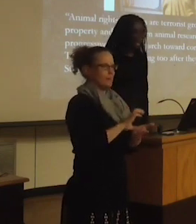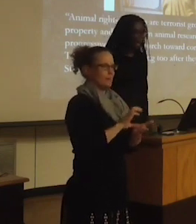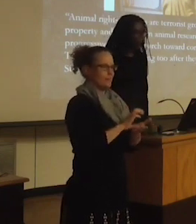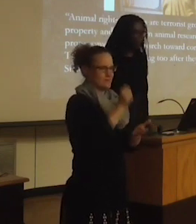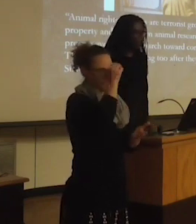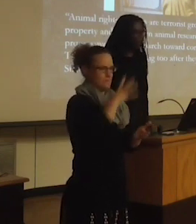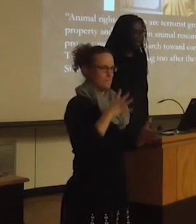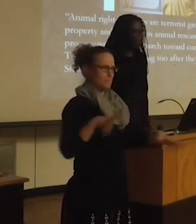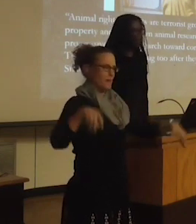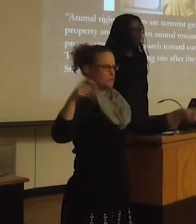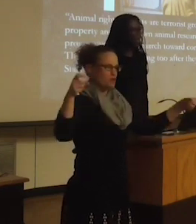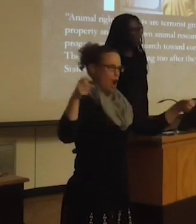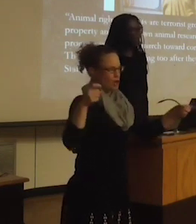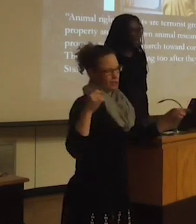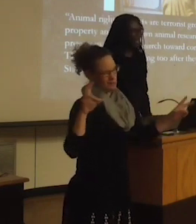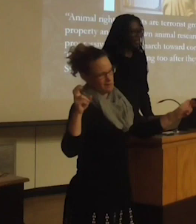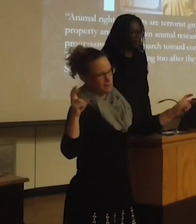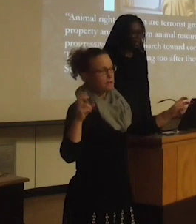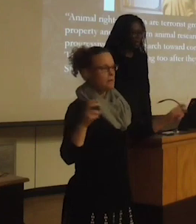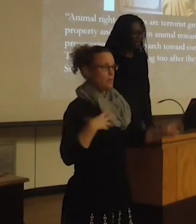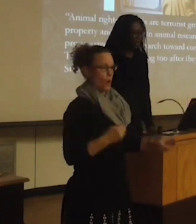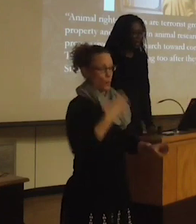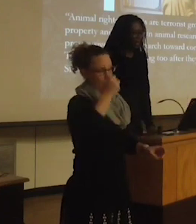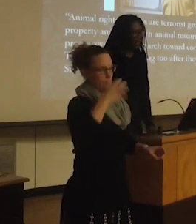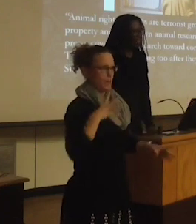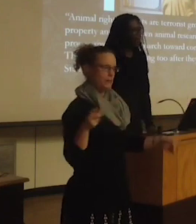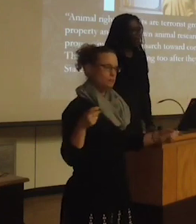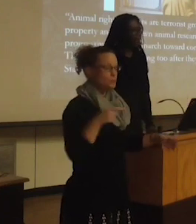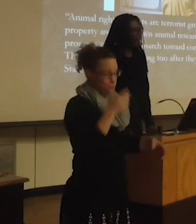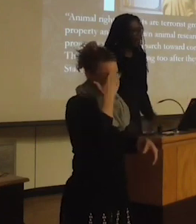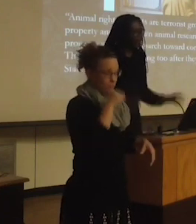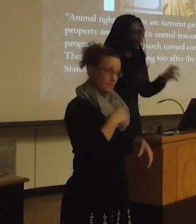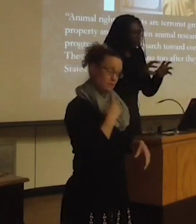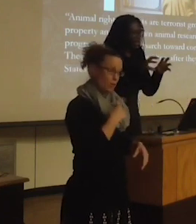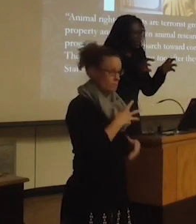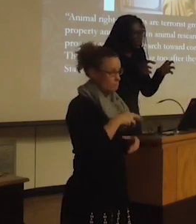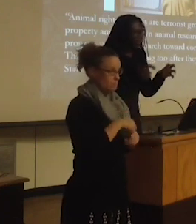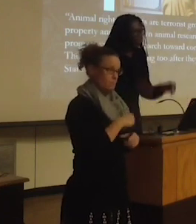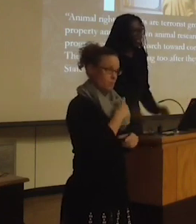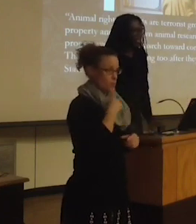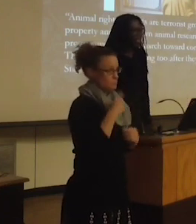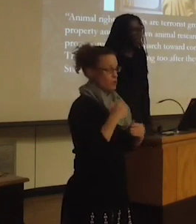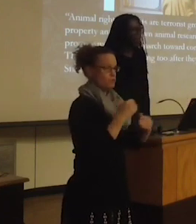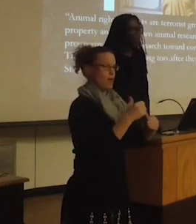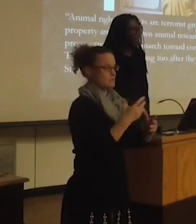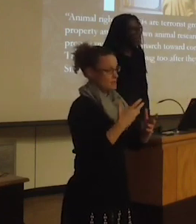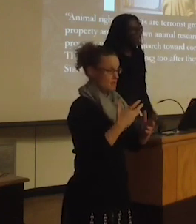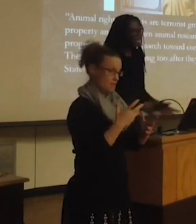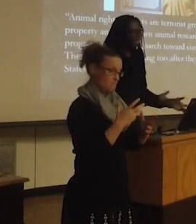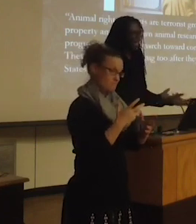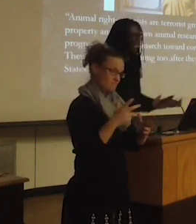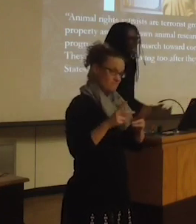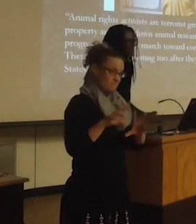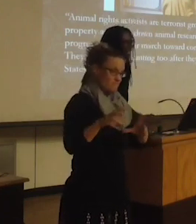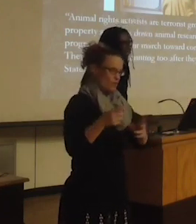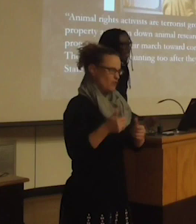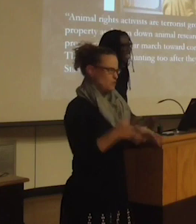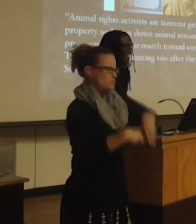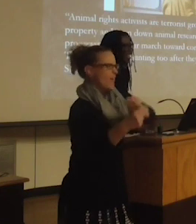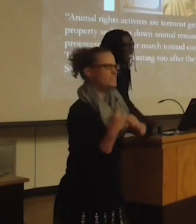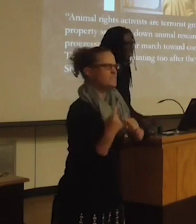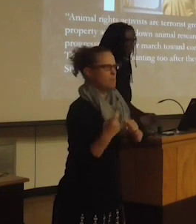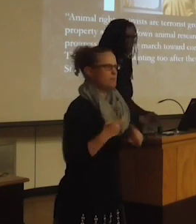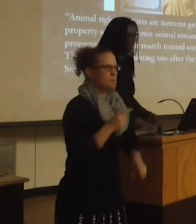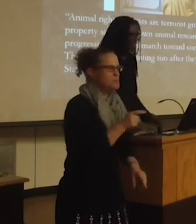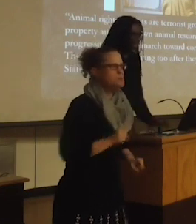will, the white male patriarchy, like, you know, these are a part of those progressive circles that, like, you know, that are trying to take something